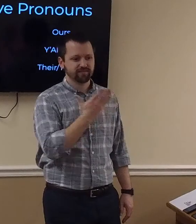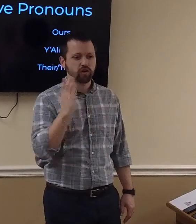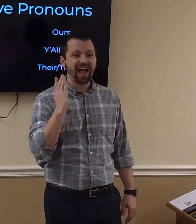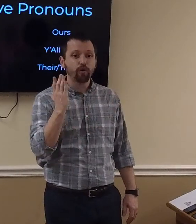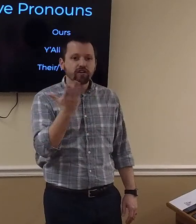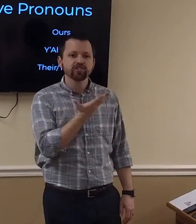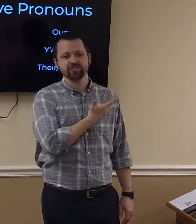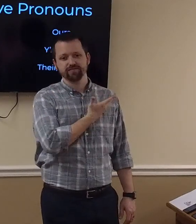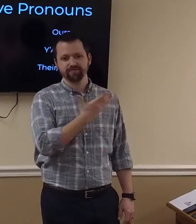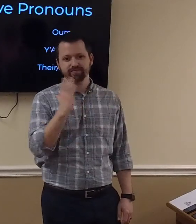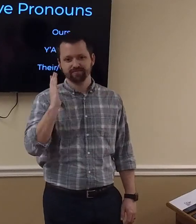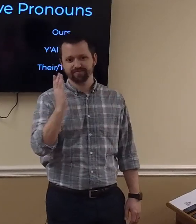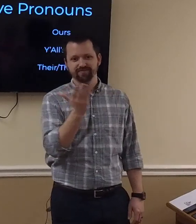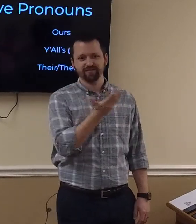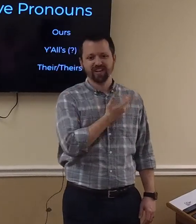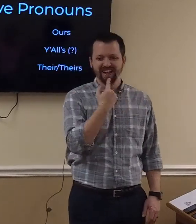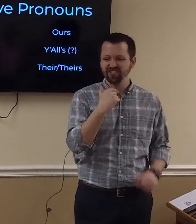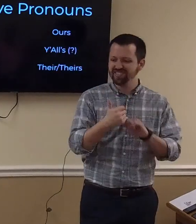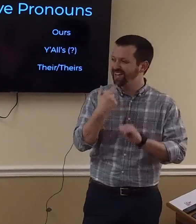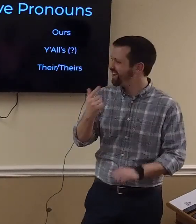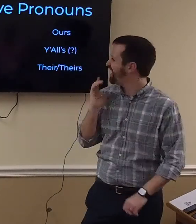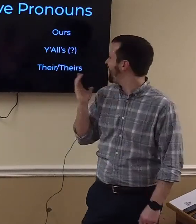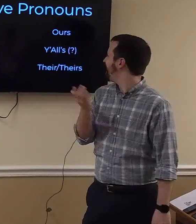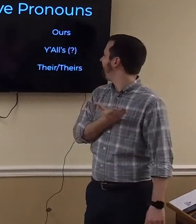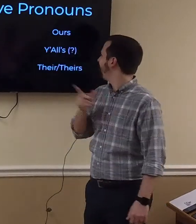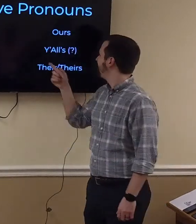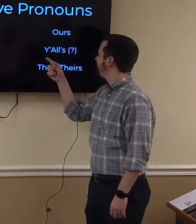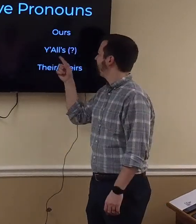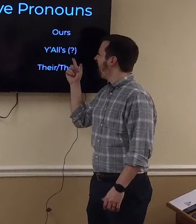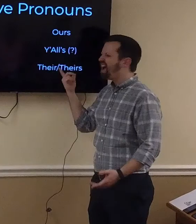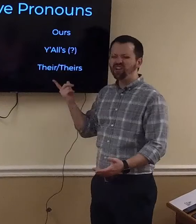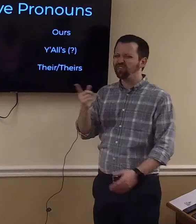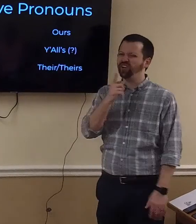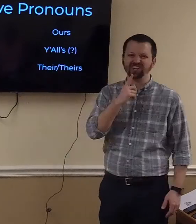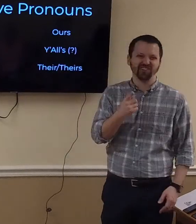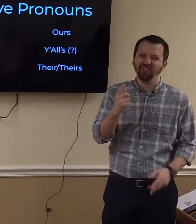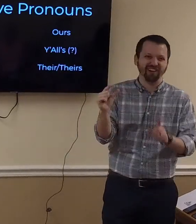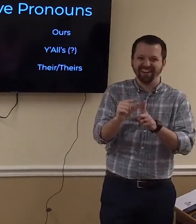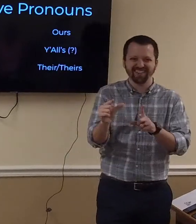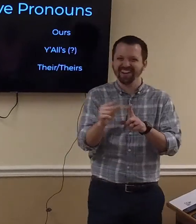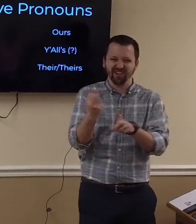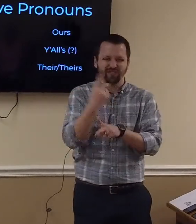Or ours. Depending on how you say it. I wasn't really sure what word I was going to use for